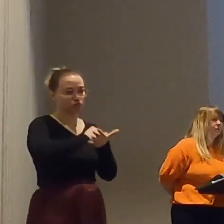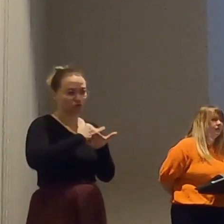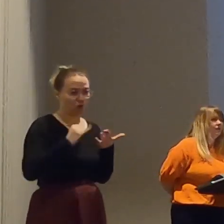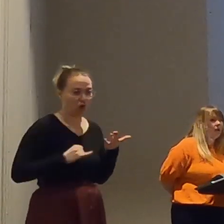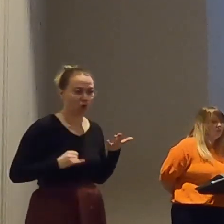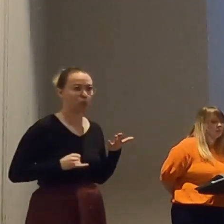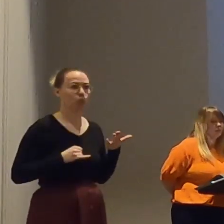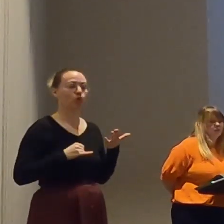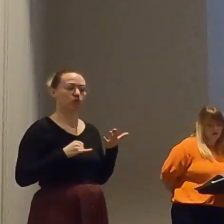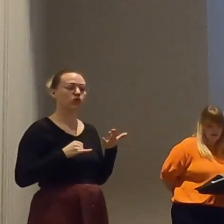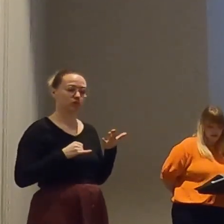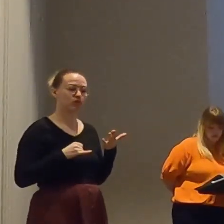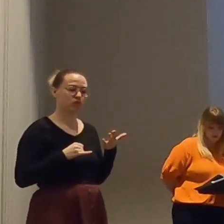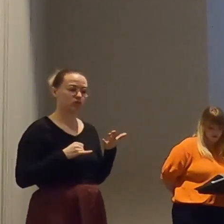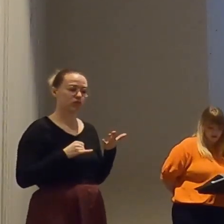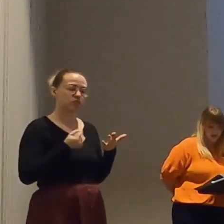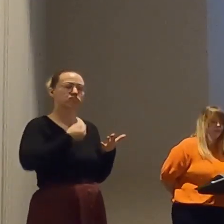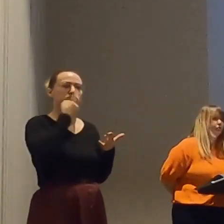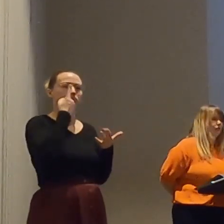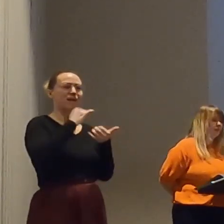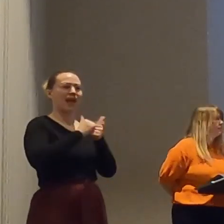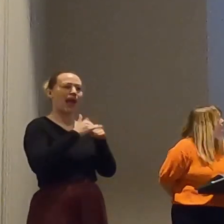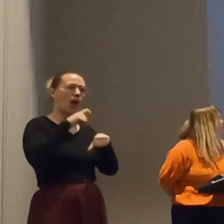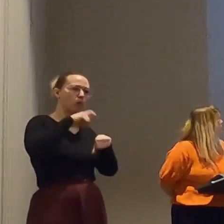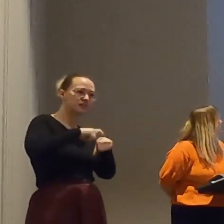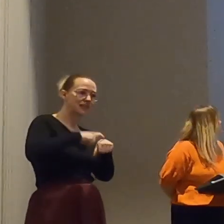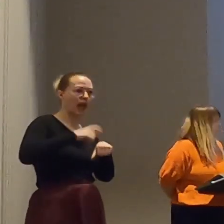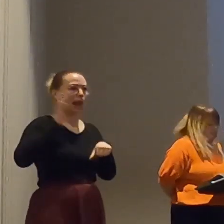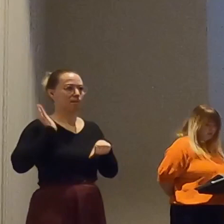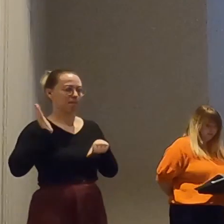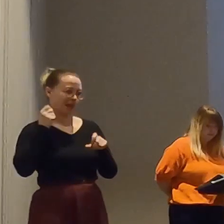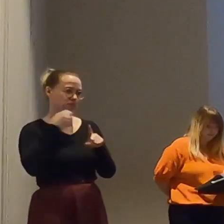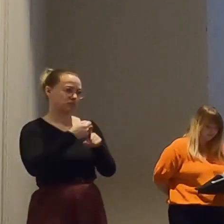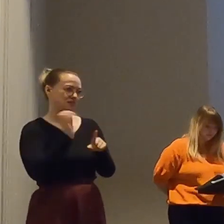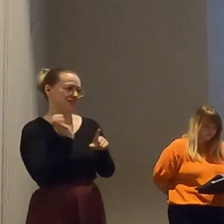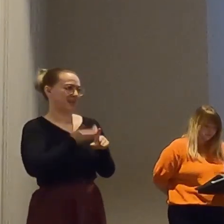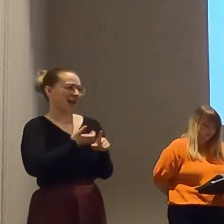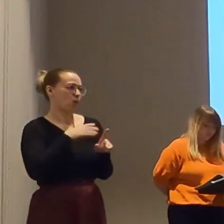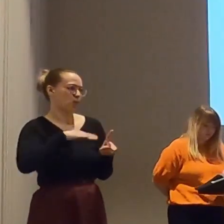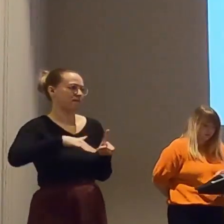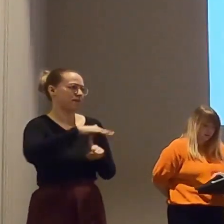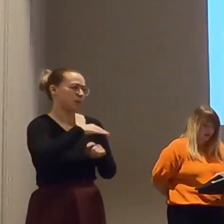and alters our natural and constructed environments.